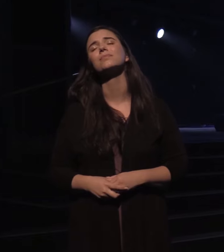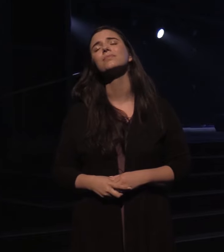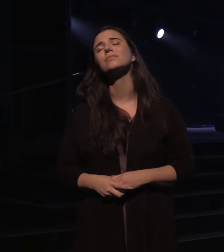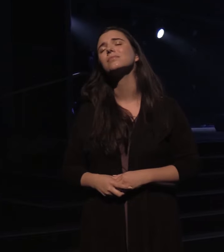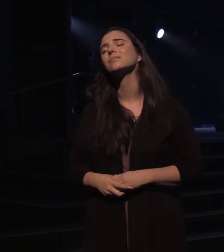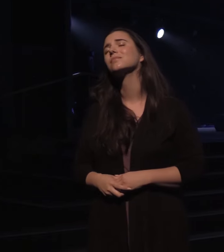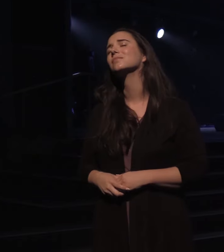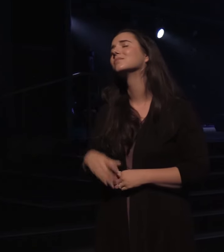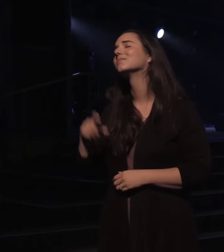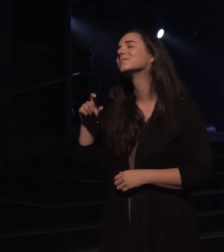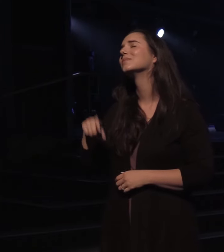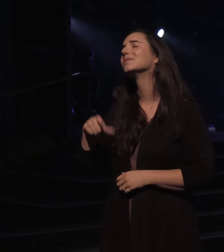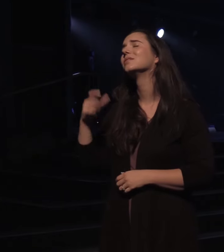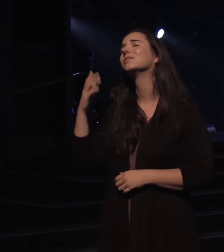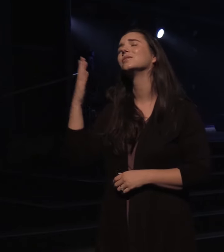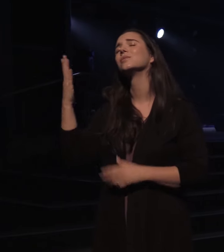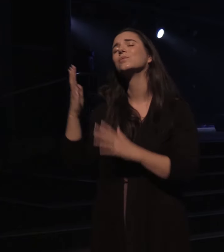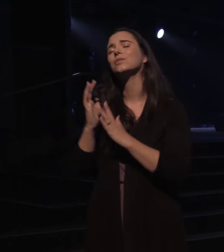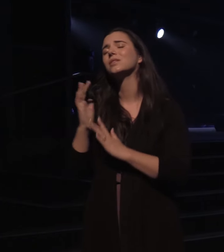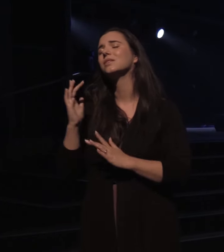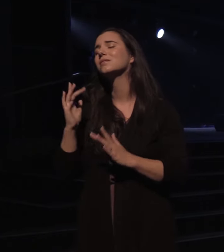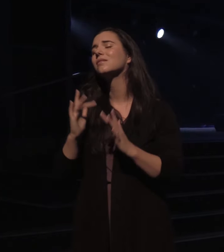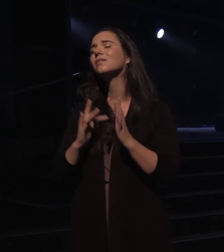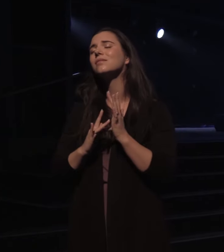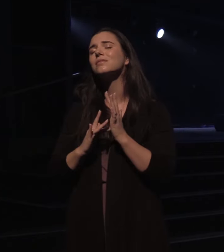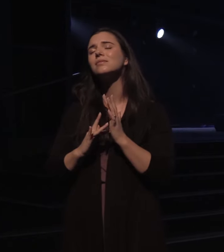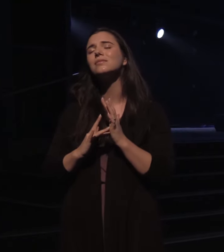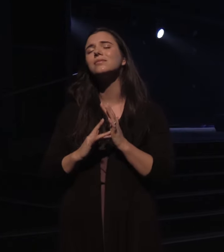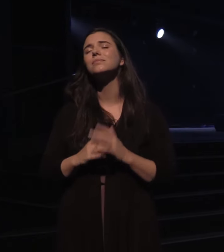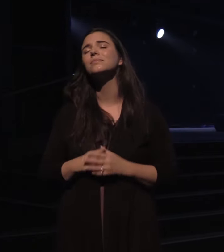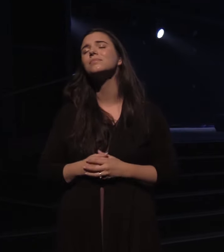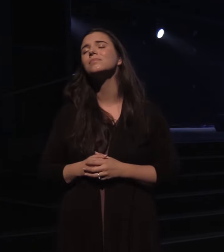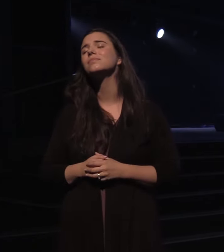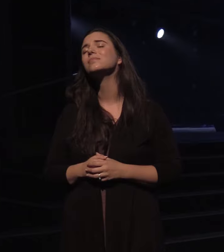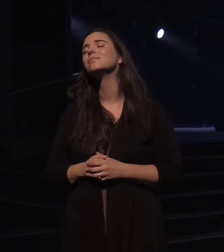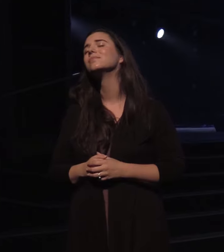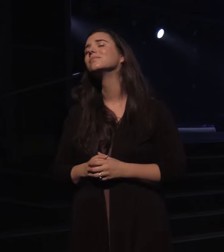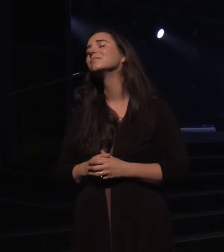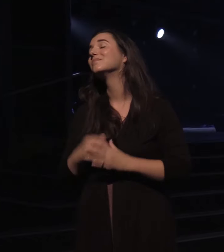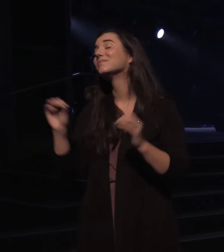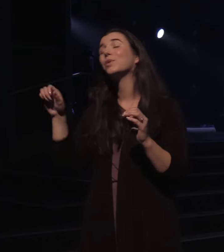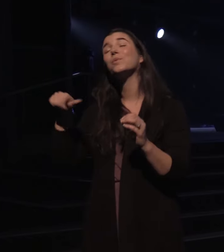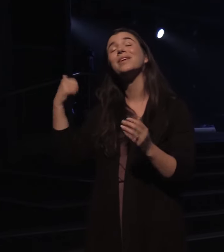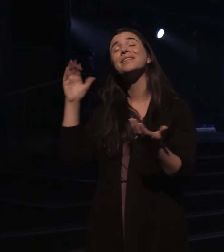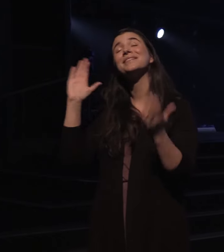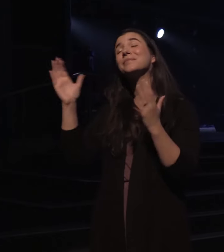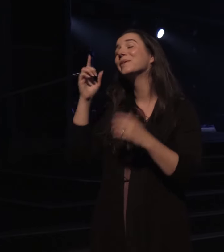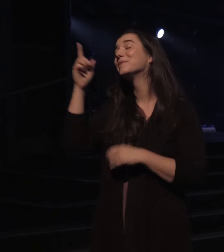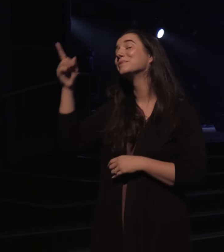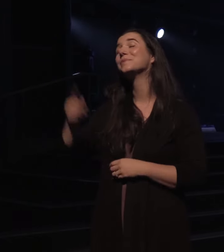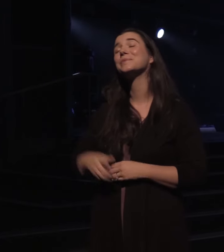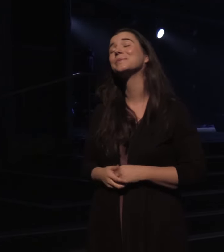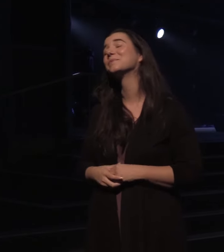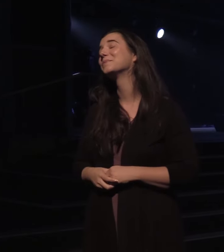We're desperate for you, Jesus. 'Cause there's no one like you.